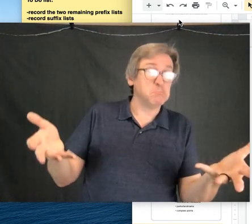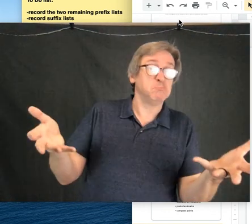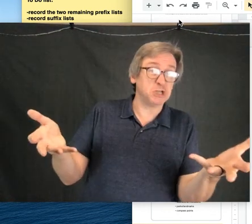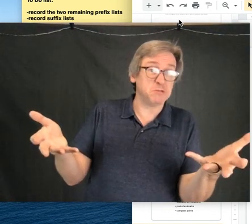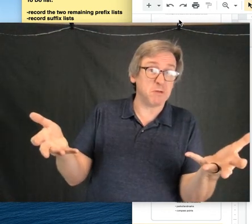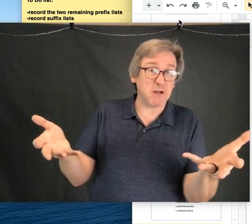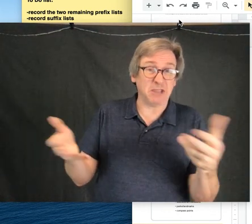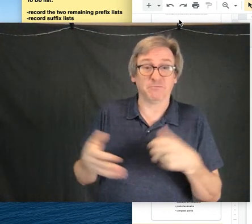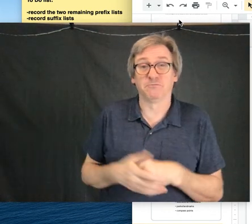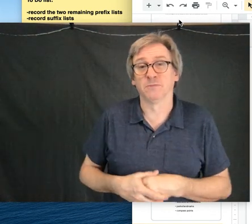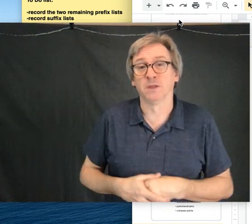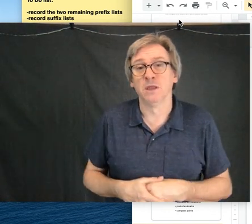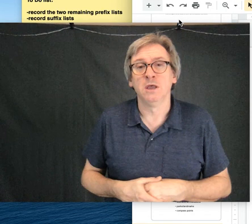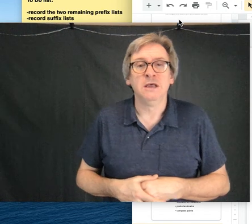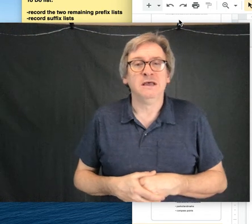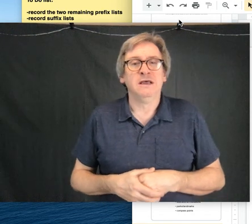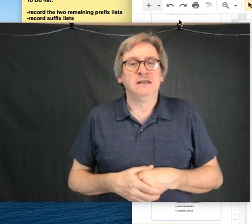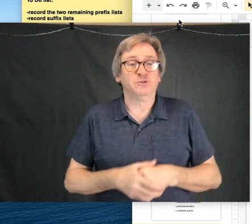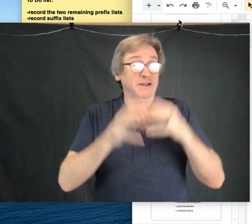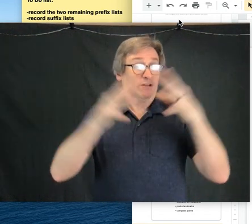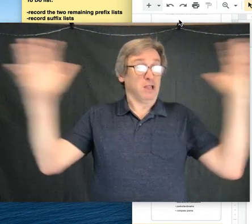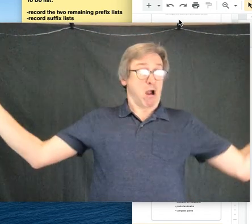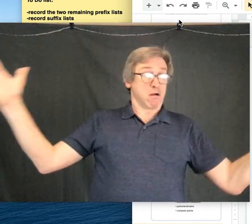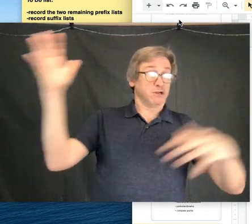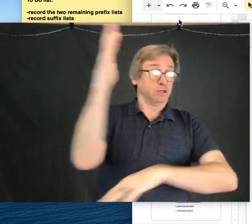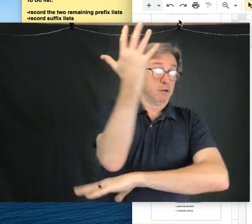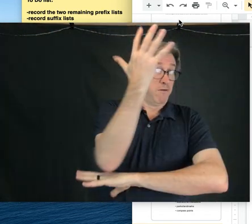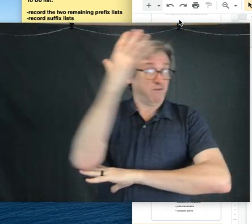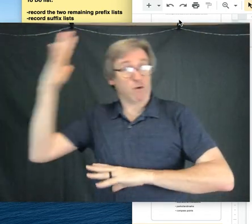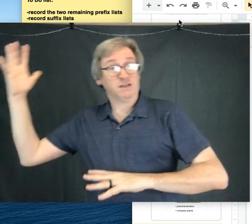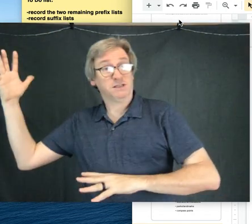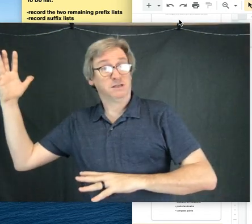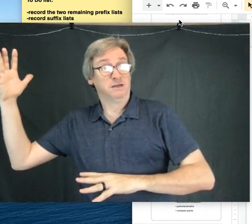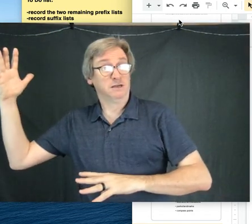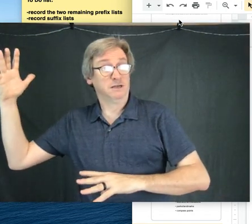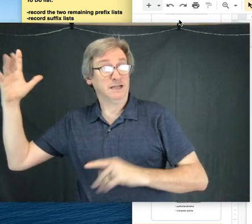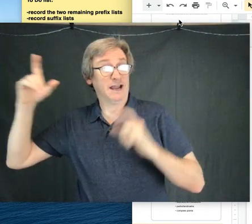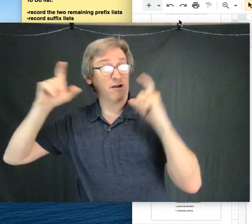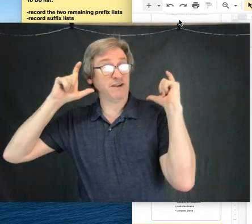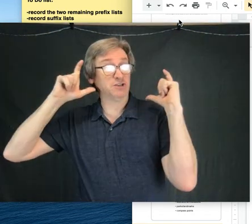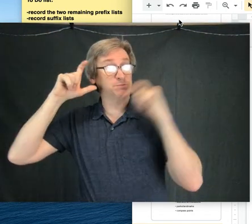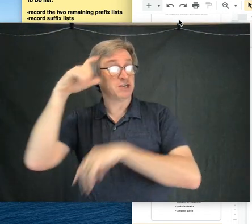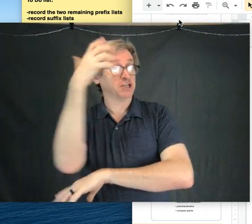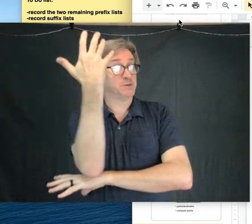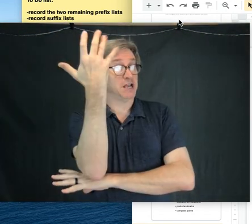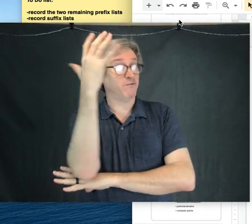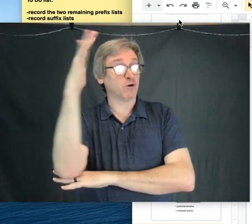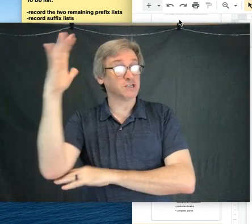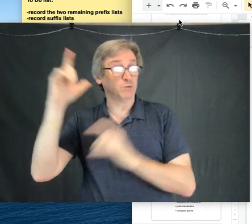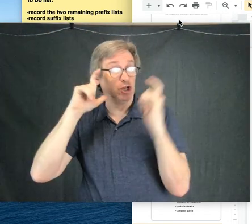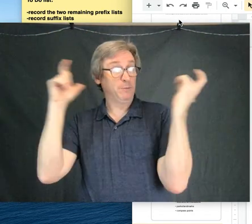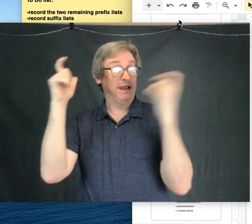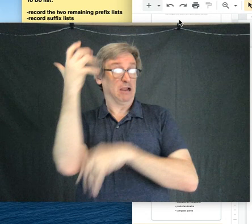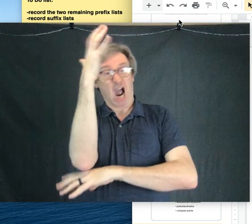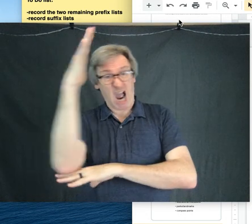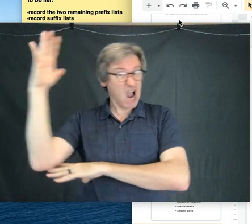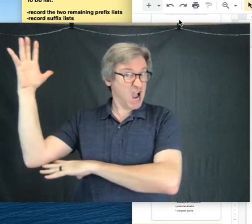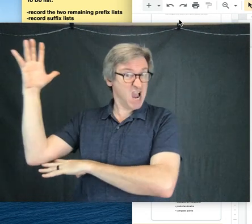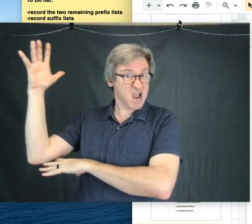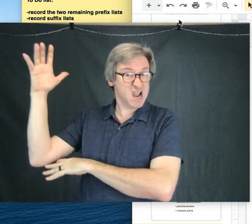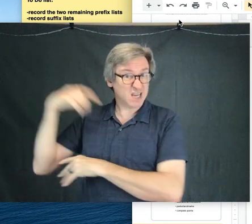something just about right. So we could have a large forest, and our facial expression as we sign forest would look